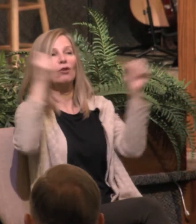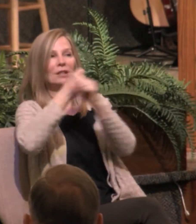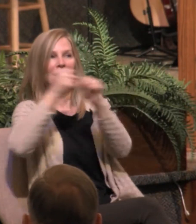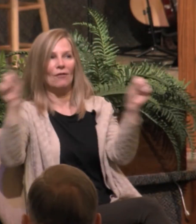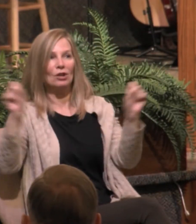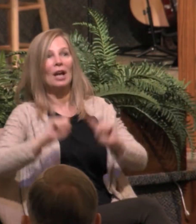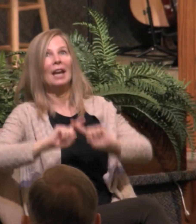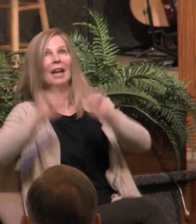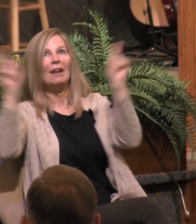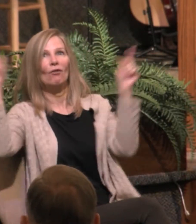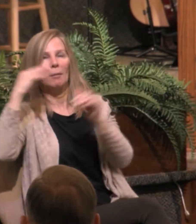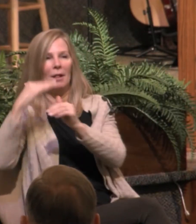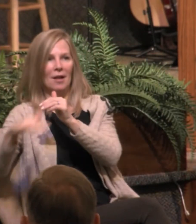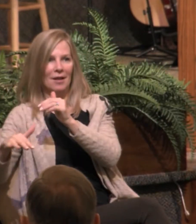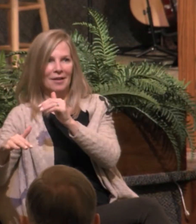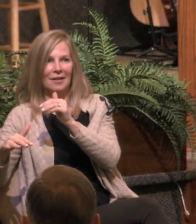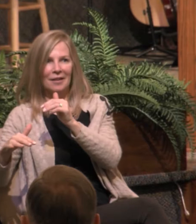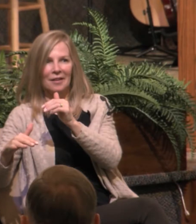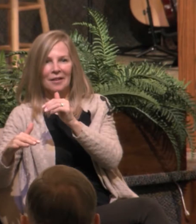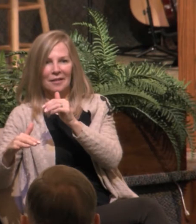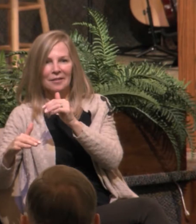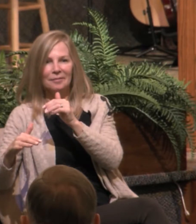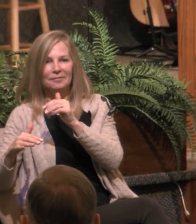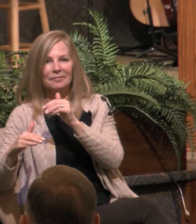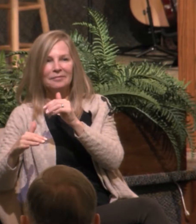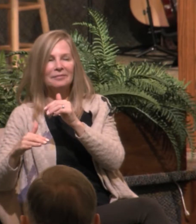a different blood.